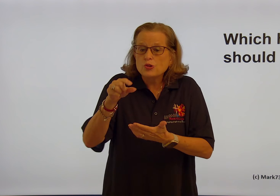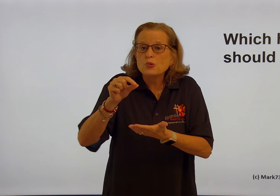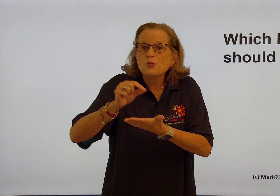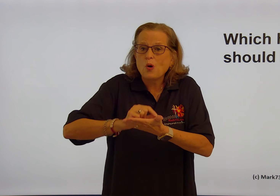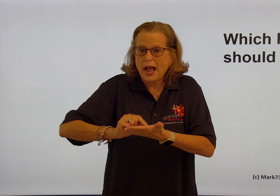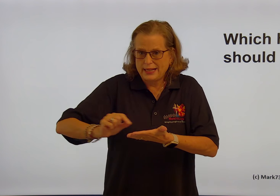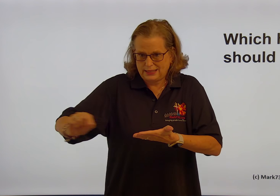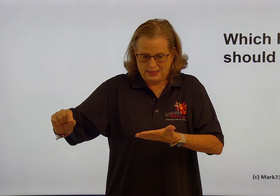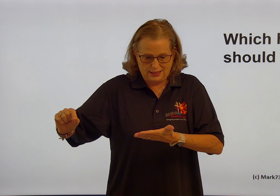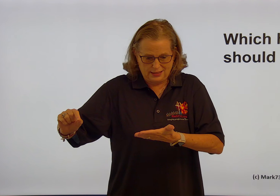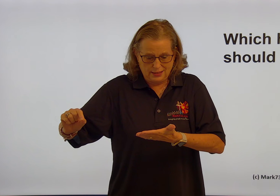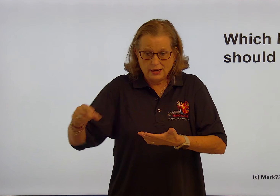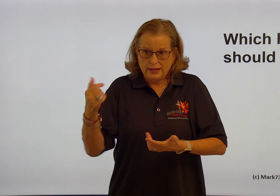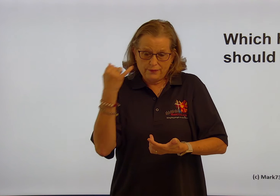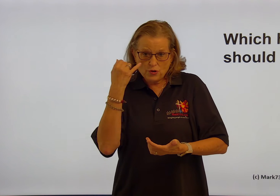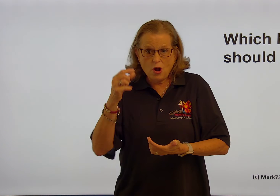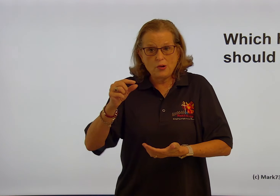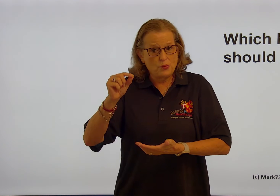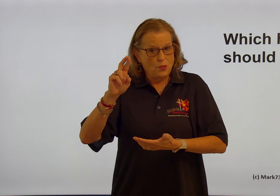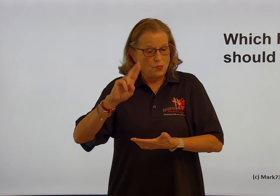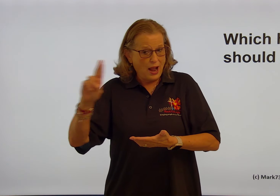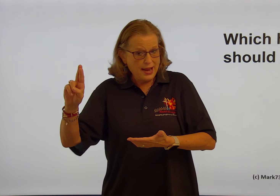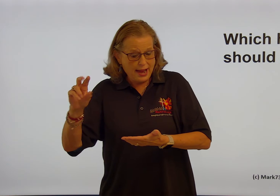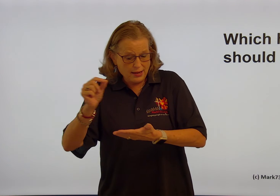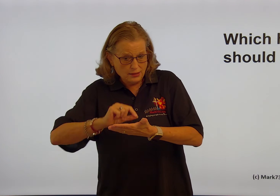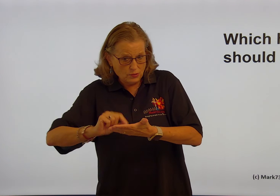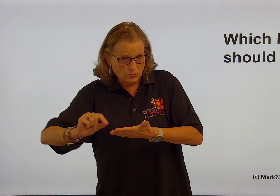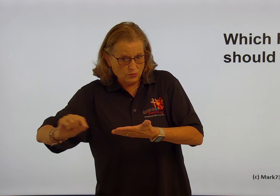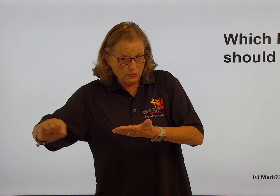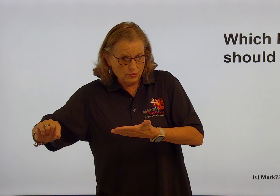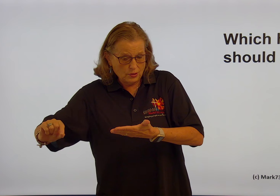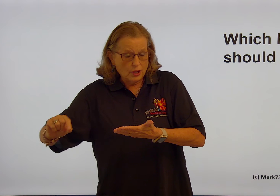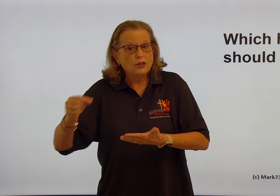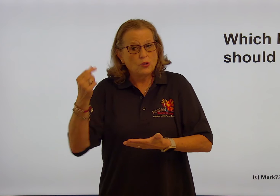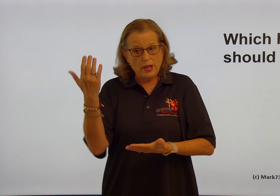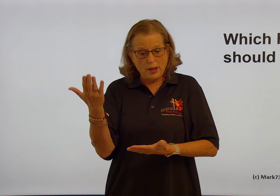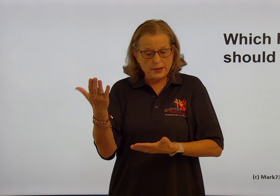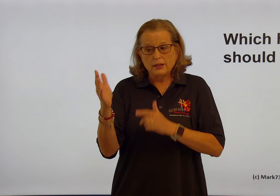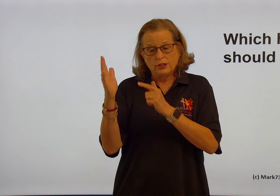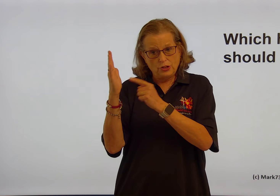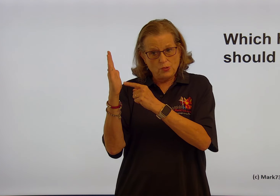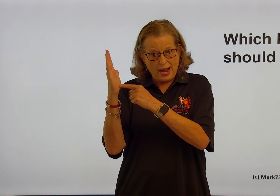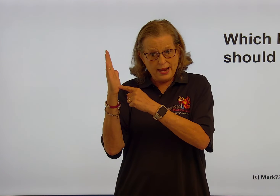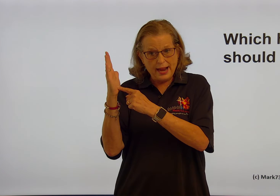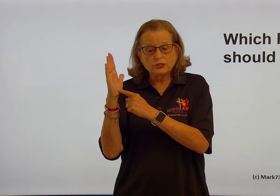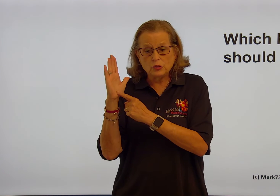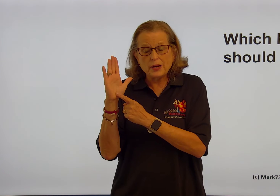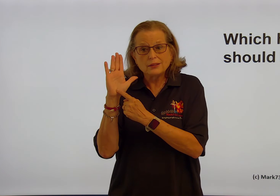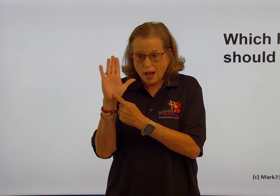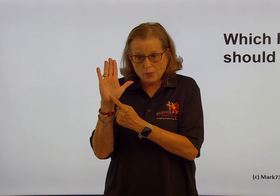right. If you are right hand, so that means your right hand should be dominant.